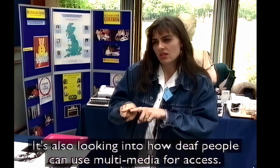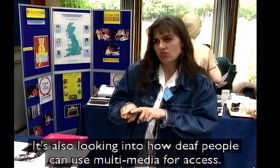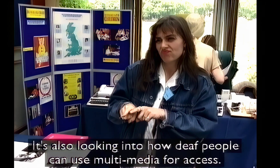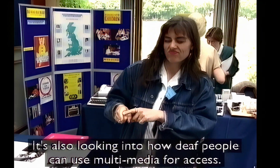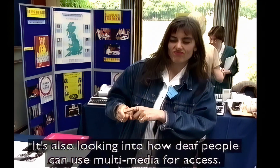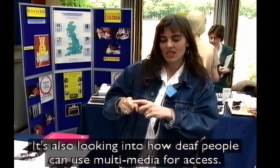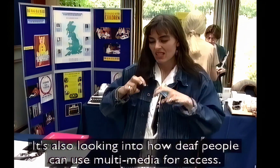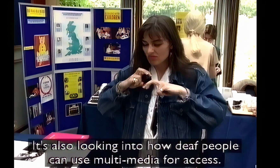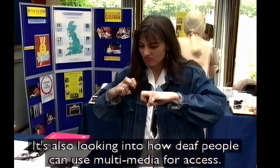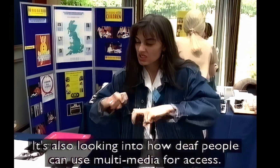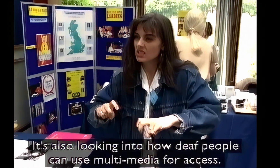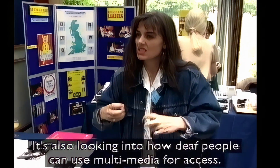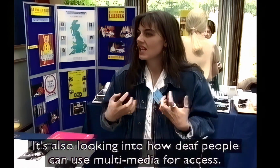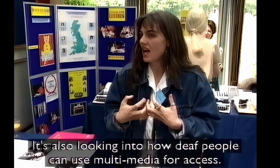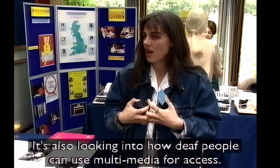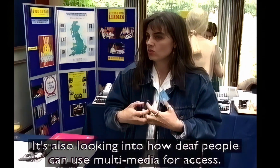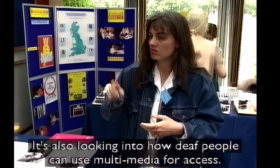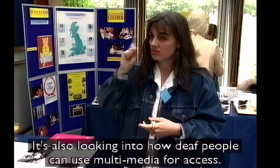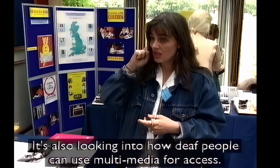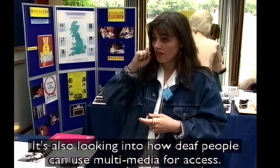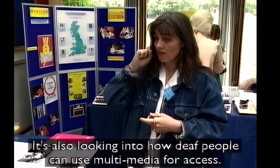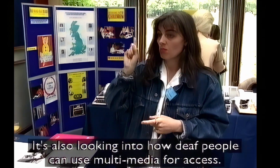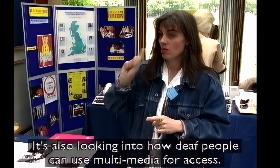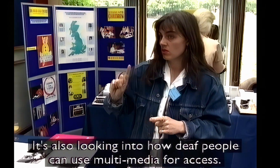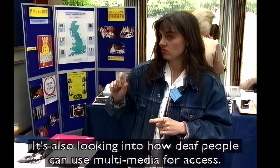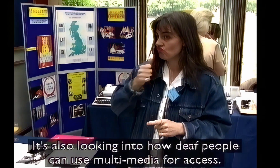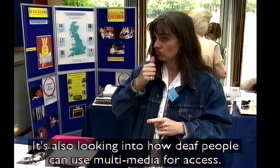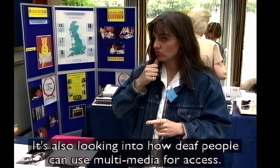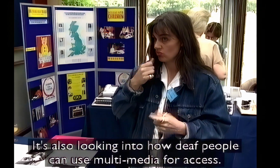And it's also looking into how deaf people can use multimedia for access.